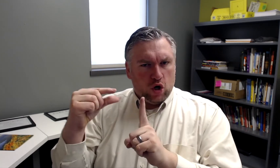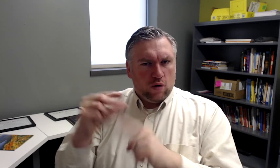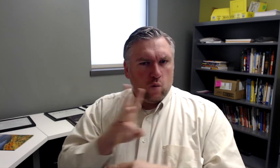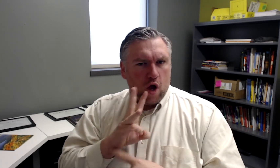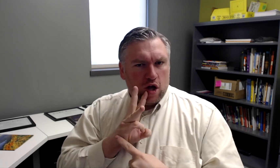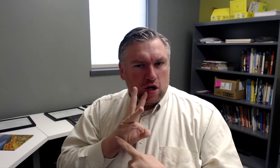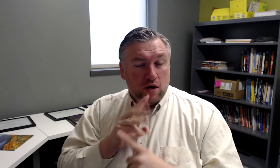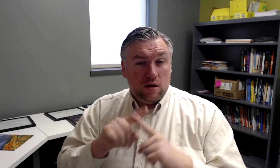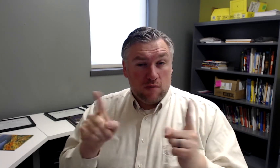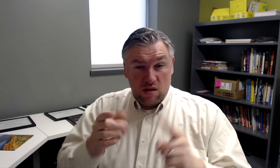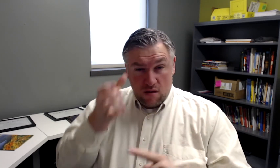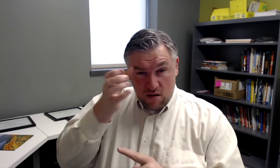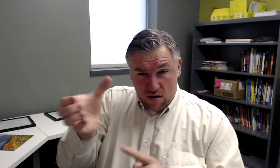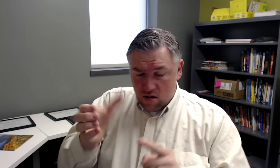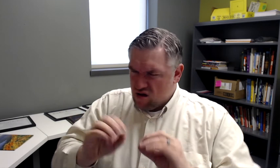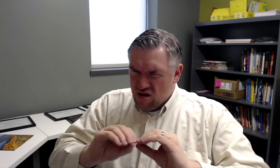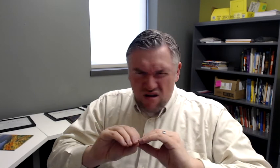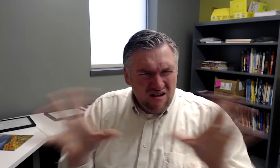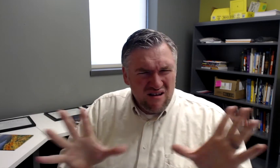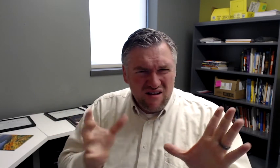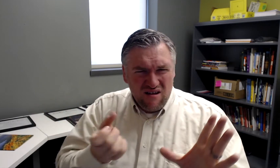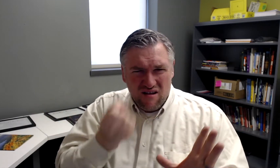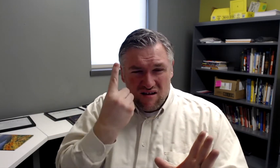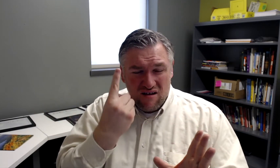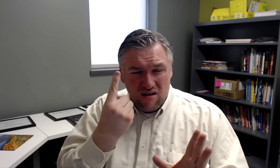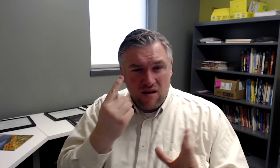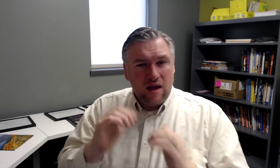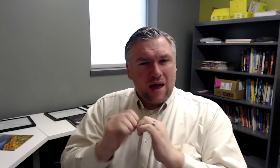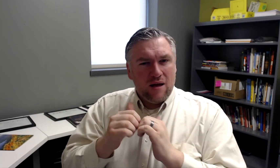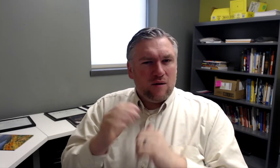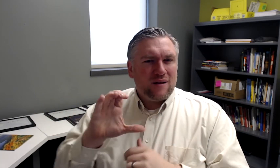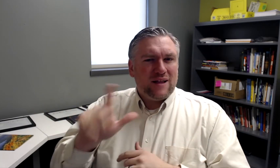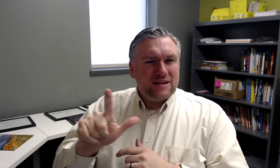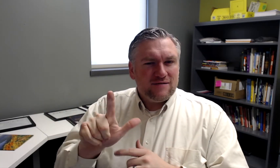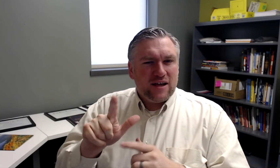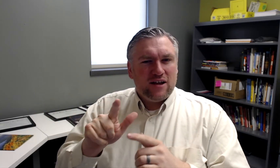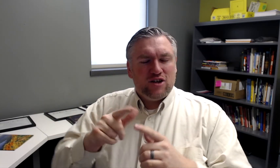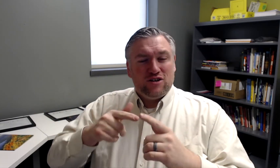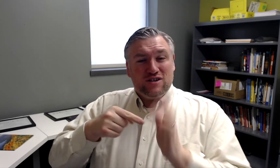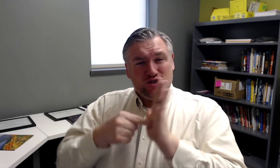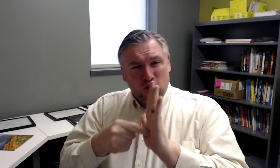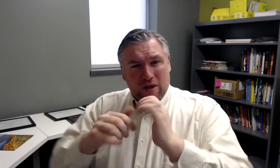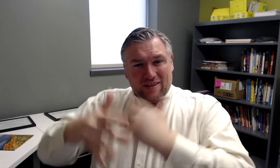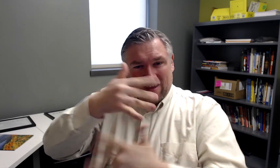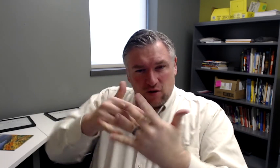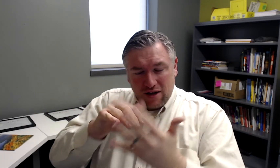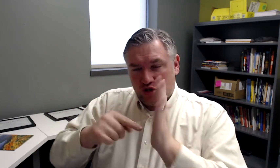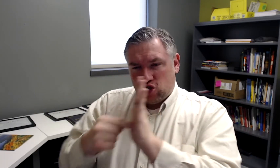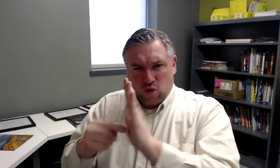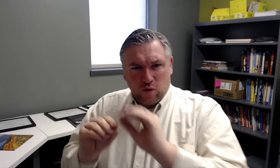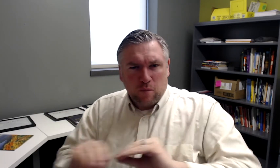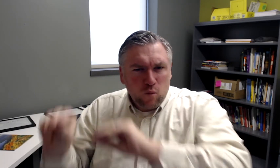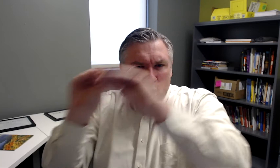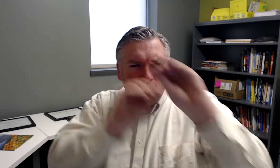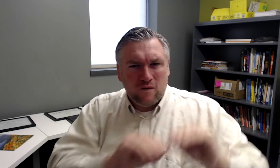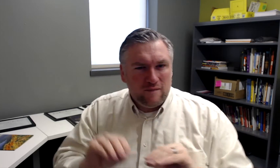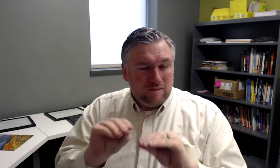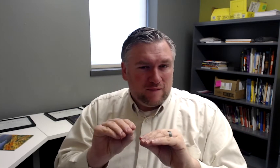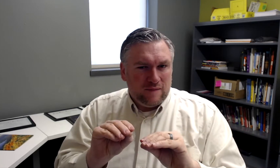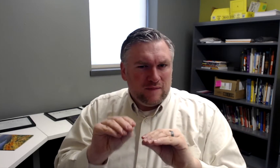one technical word or sign, water. But the concept was clear and easy to understand because classifiers showed the interaction,